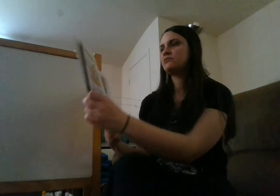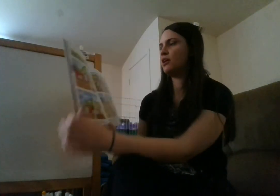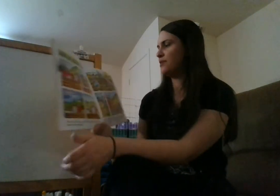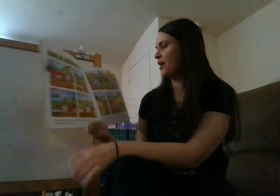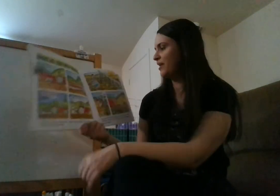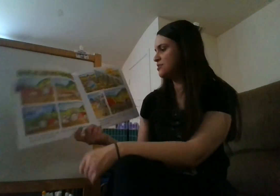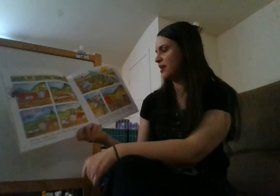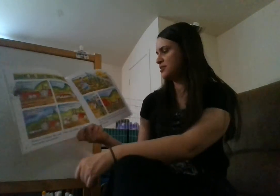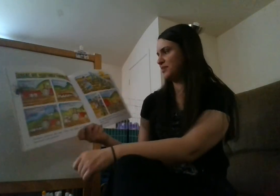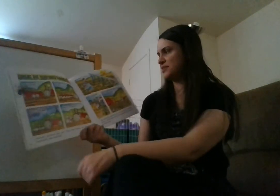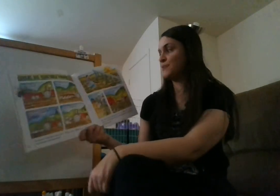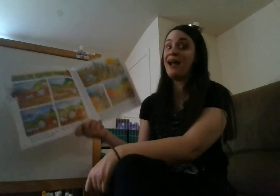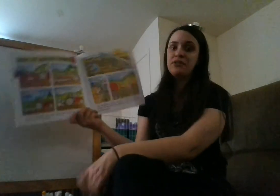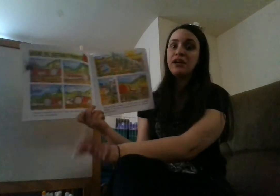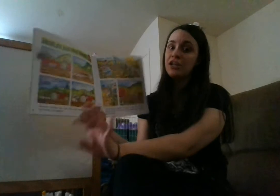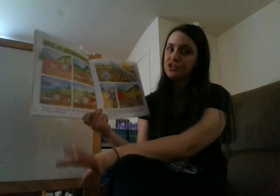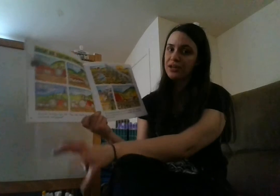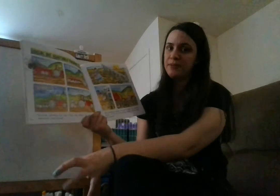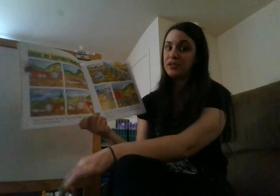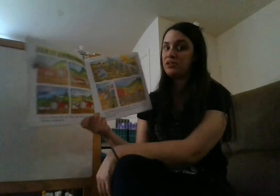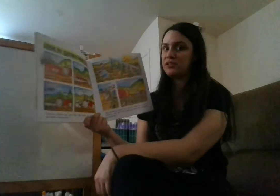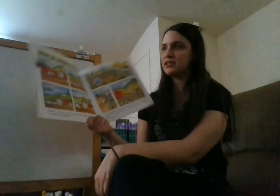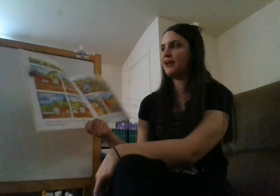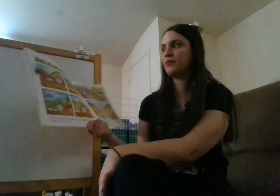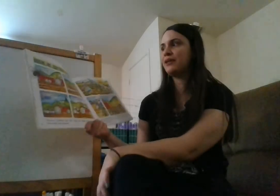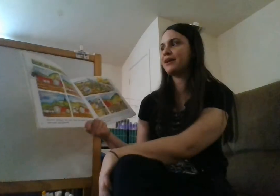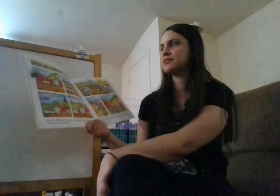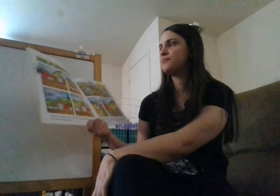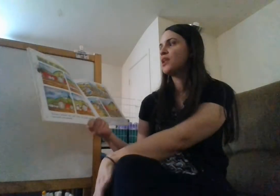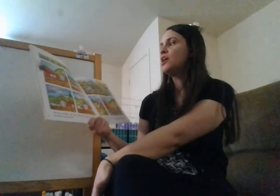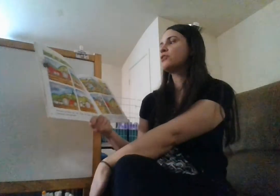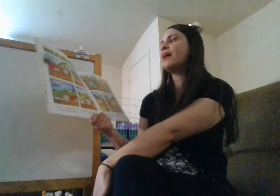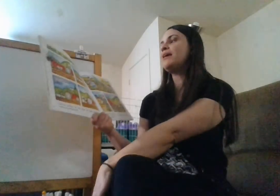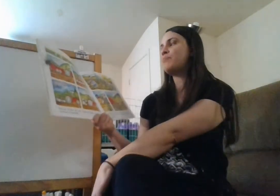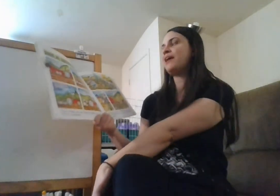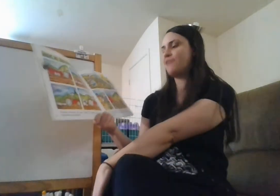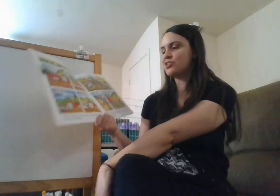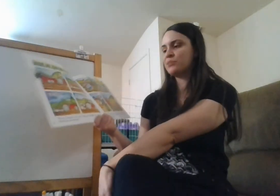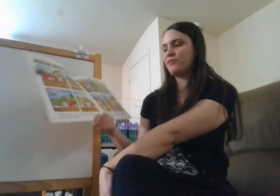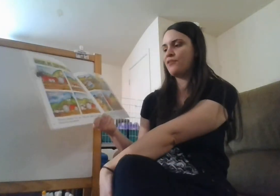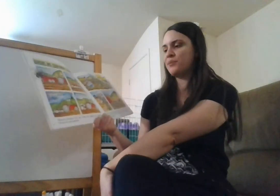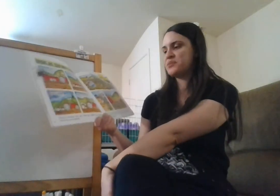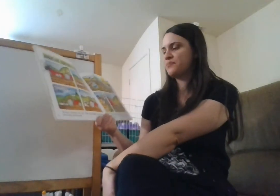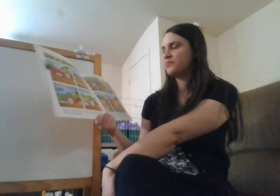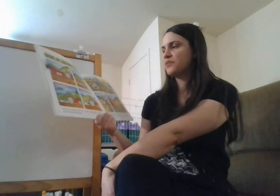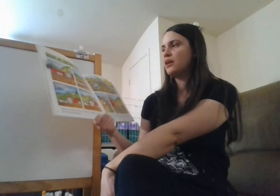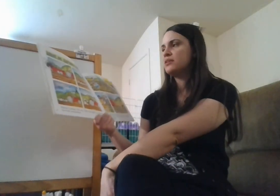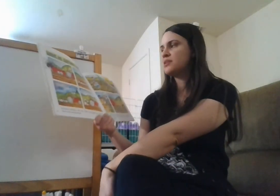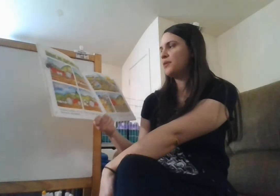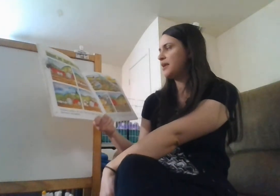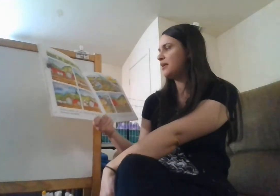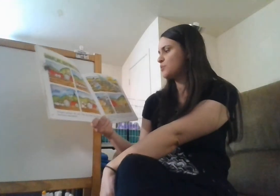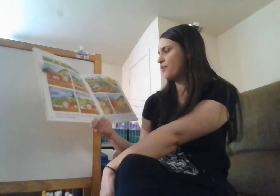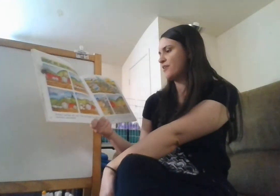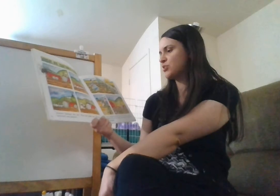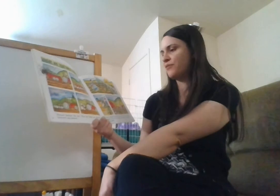So now we do not do this, but out in the country, people can do this because they have more land. Create big vegetable farms. So here's what a vegetable